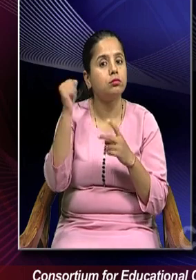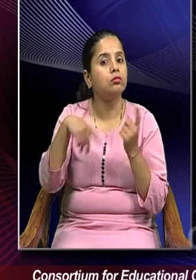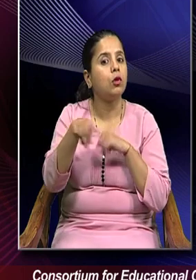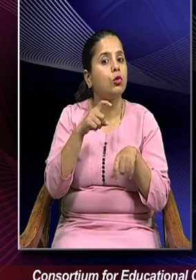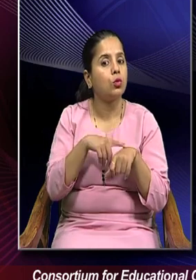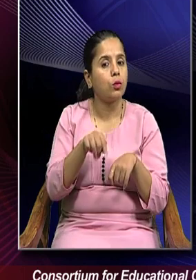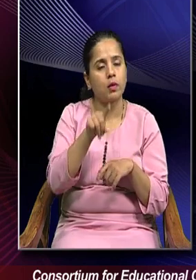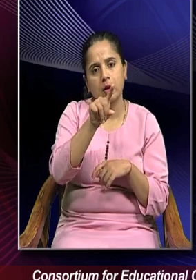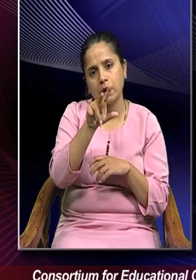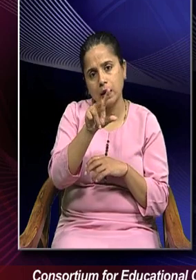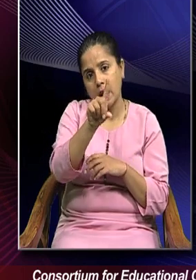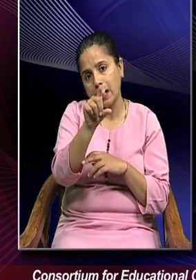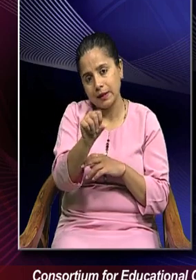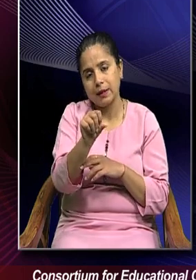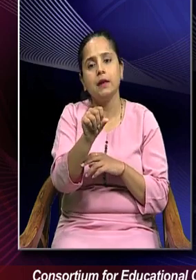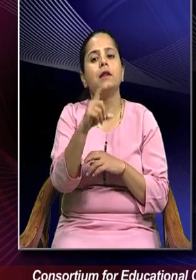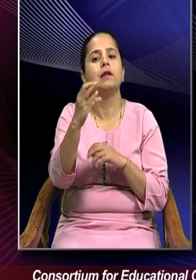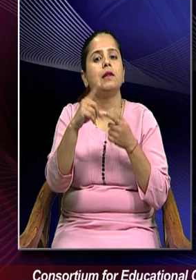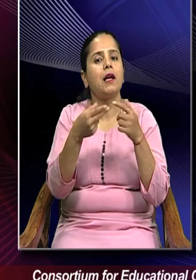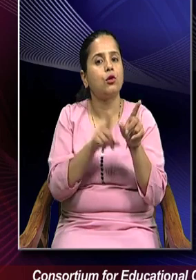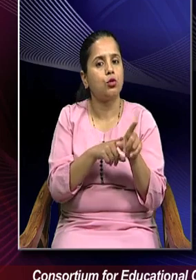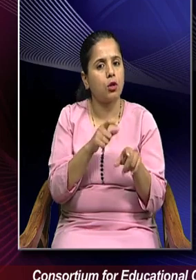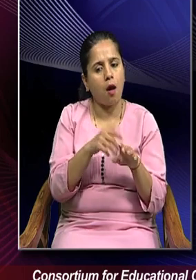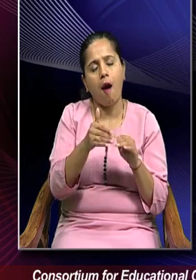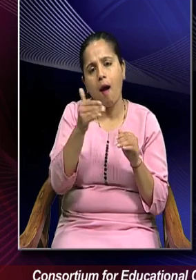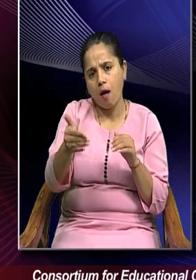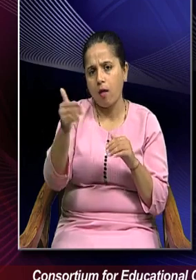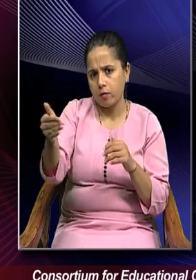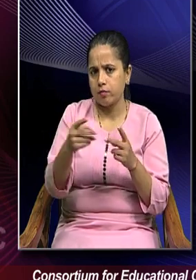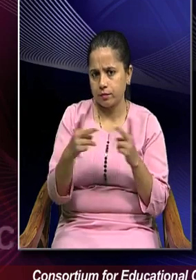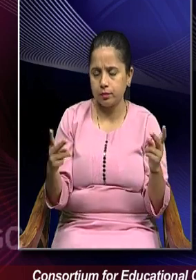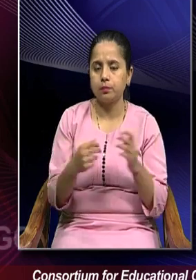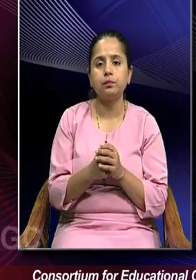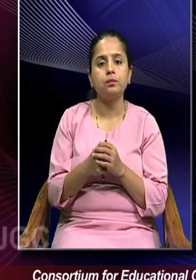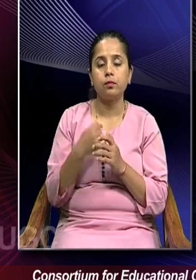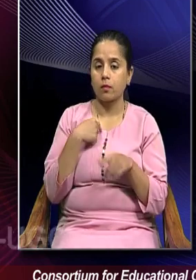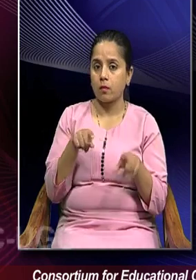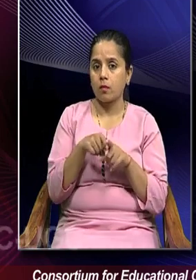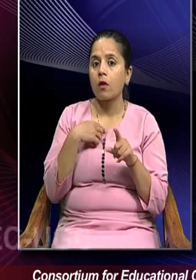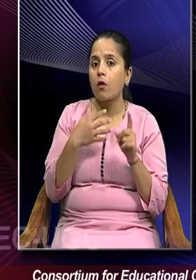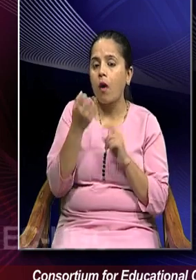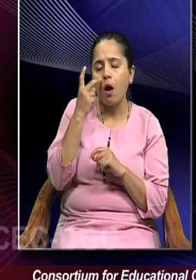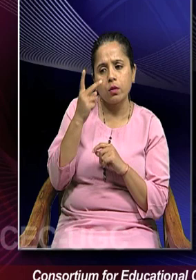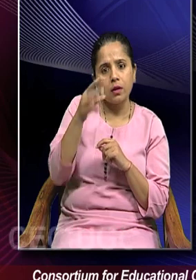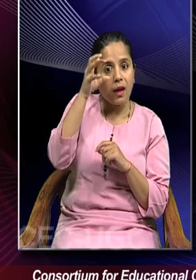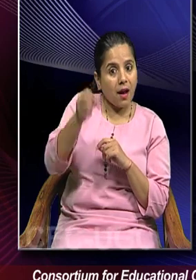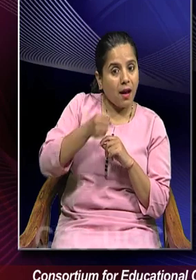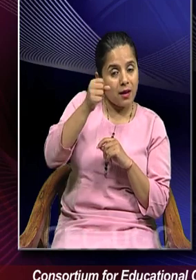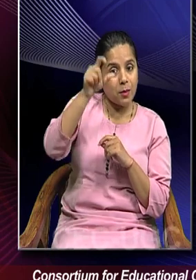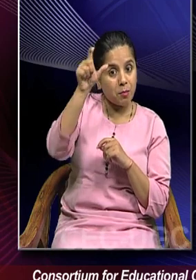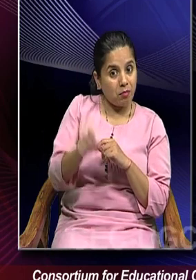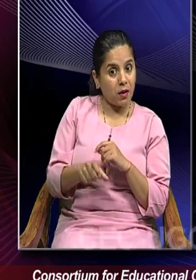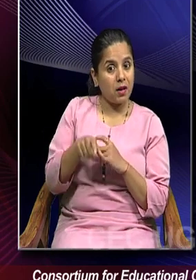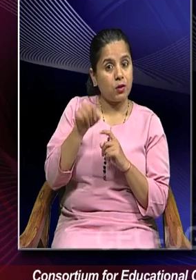during the 19th century and thereafter. And we also find that how Mahatma Gandhi in a